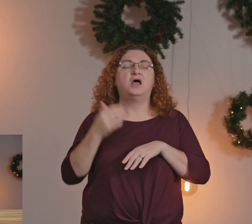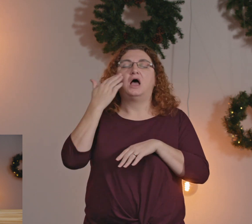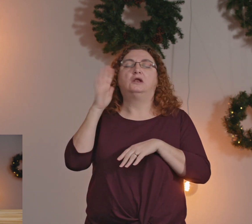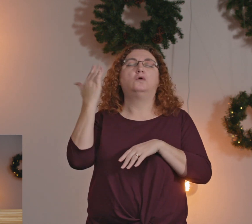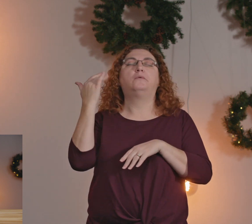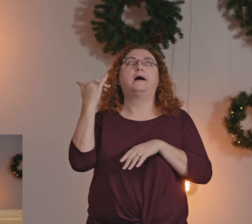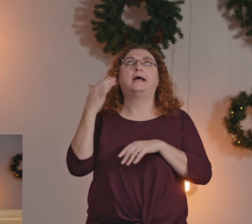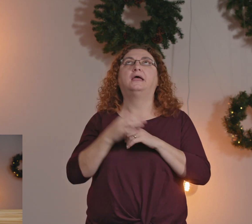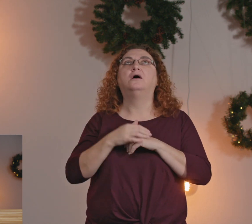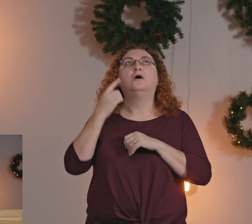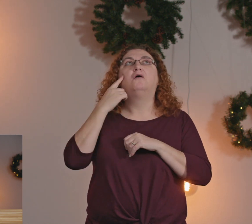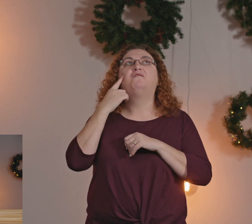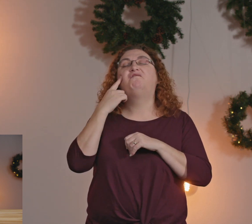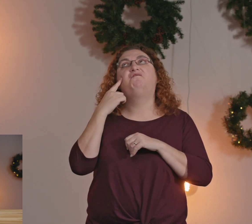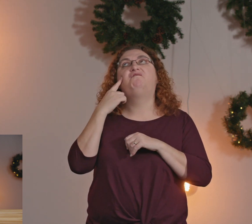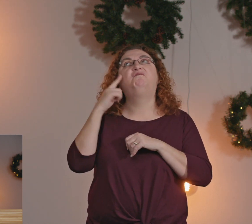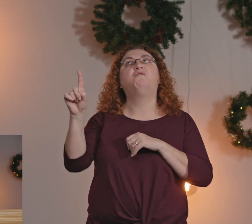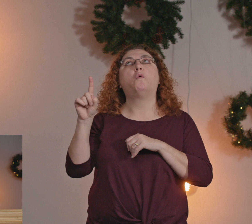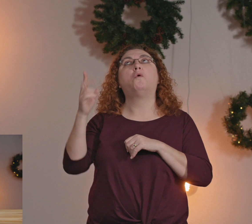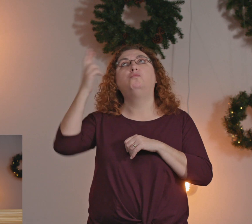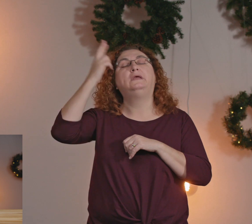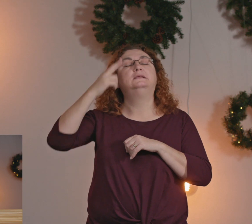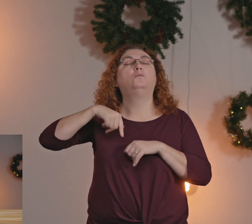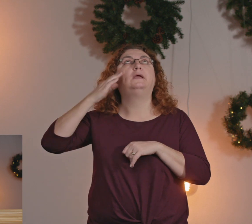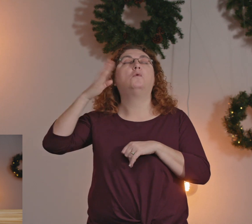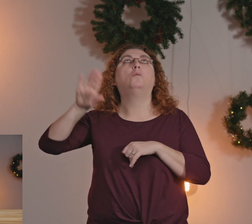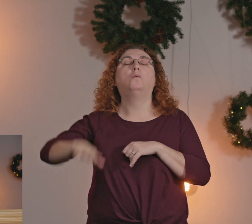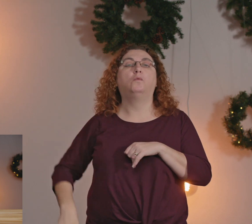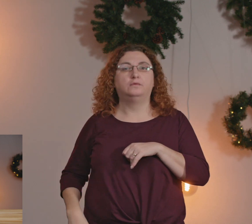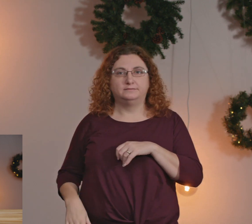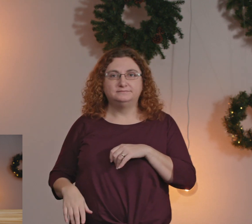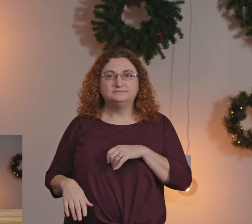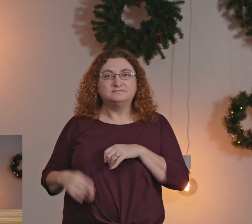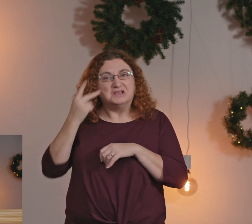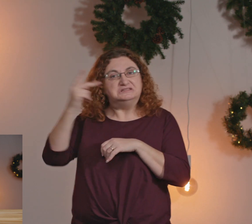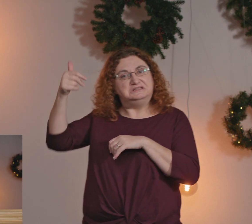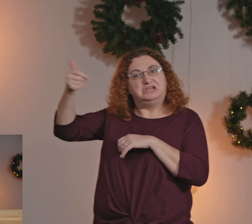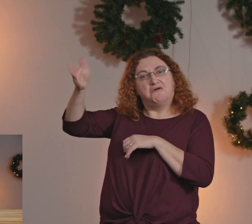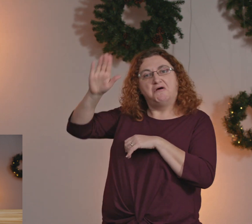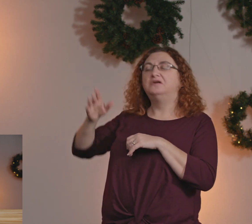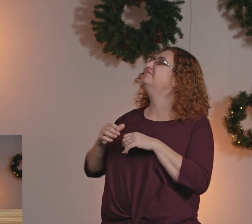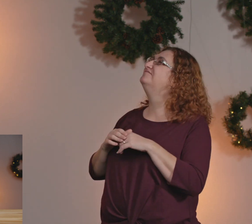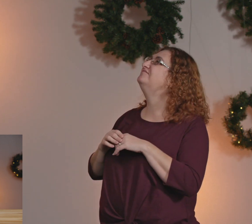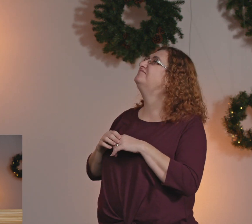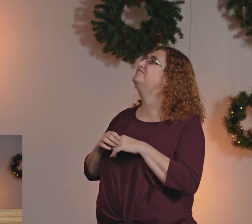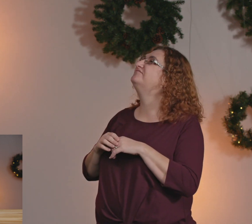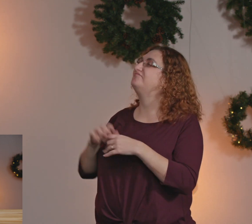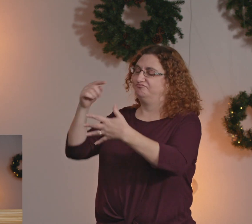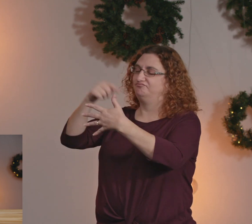higher purpose. I see that mocked in television all the time. And they see him at a distance and they think, oh, he's this